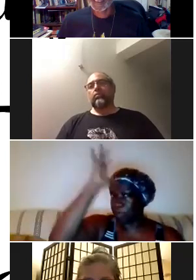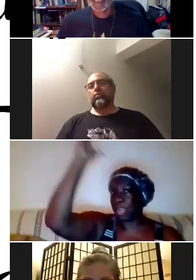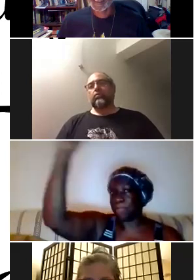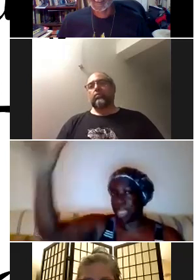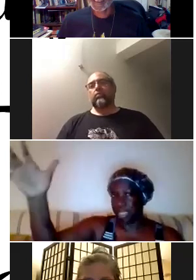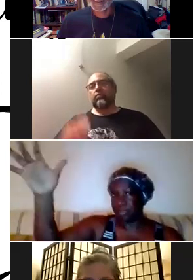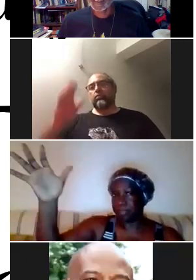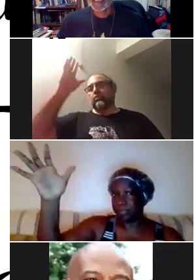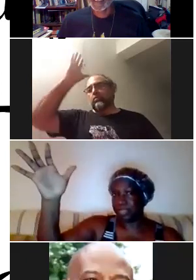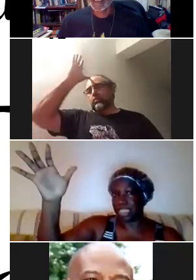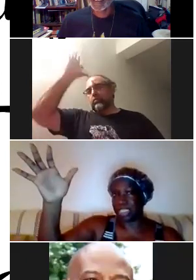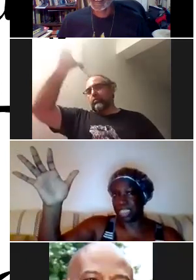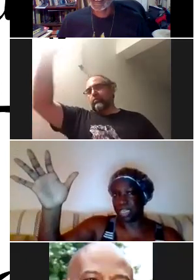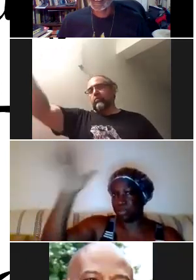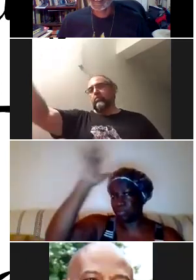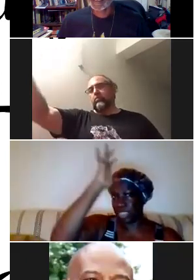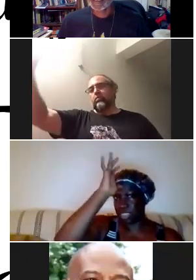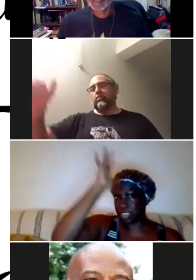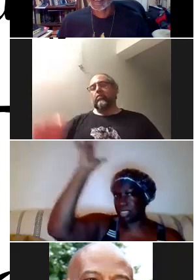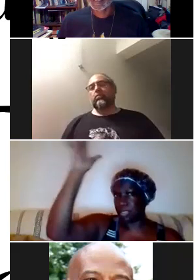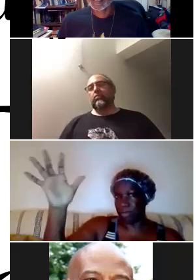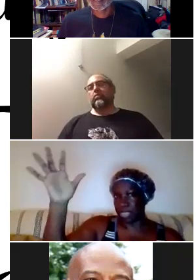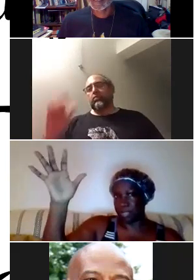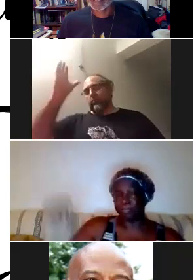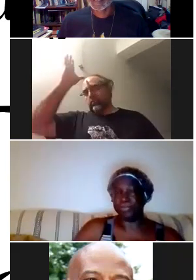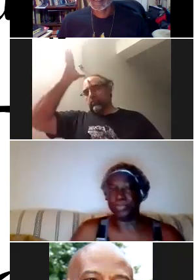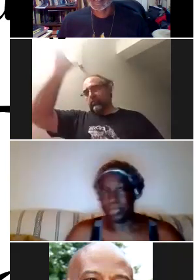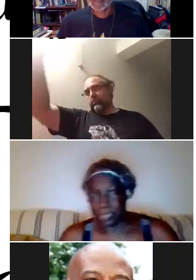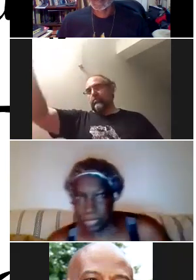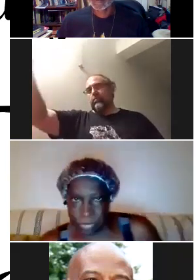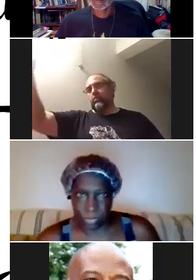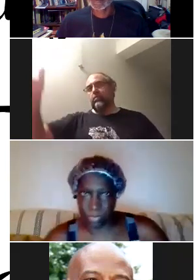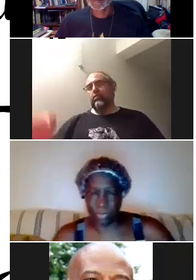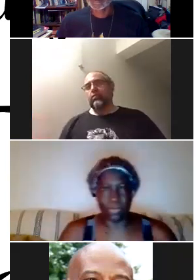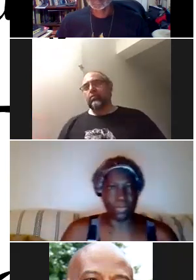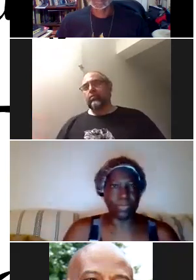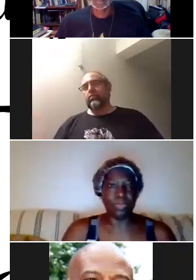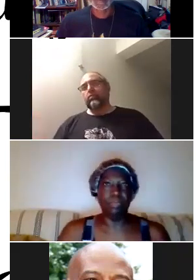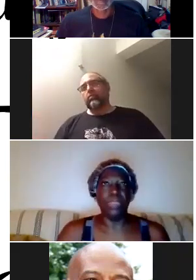the same, grandpa. Extend out once. Grandpa.